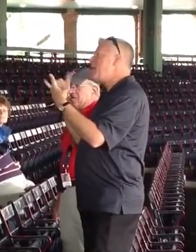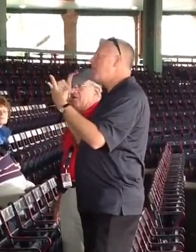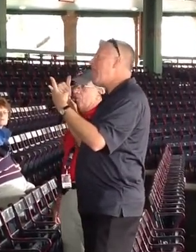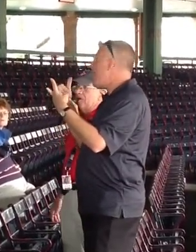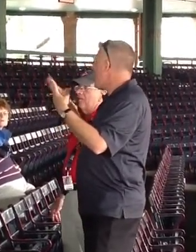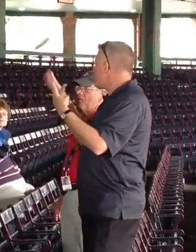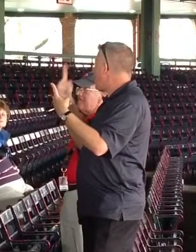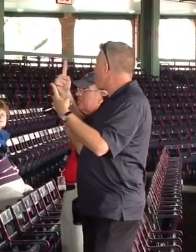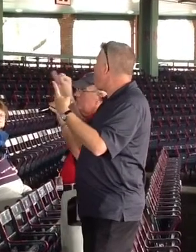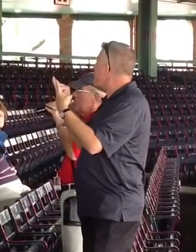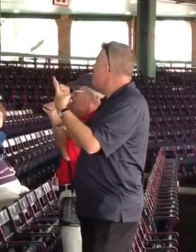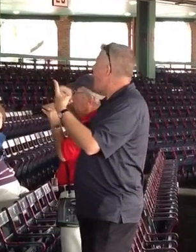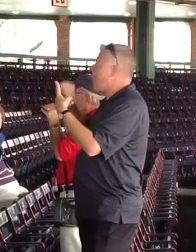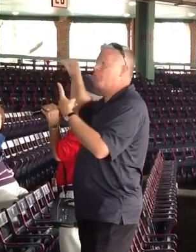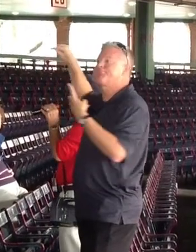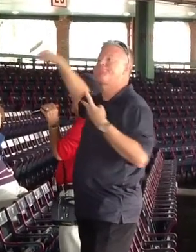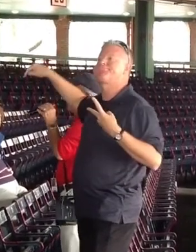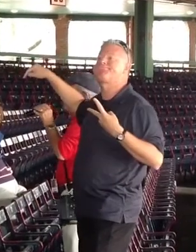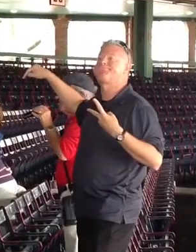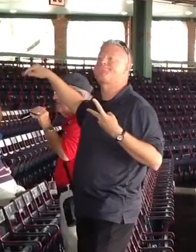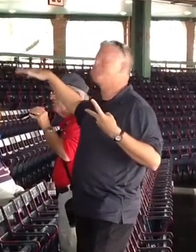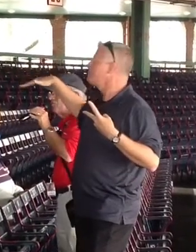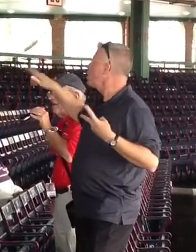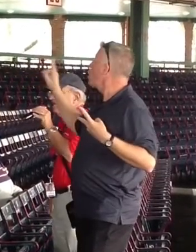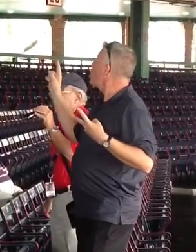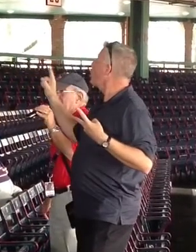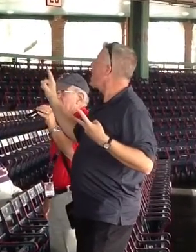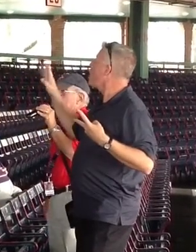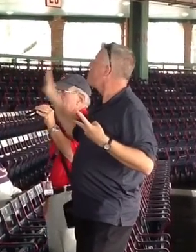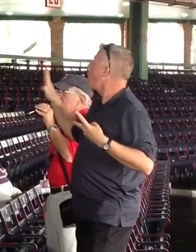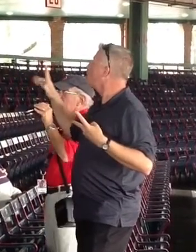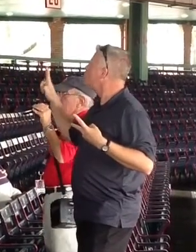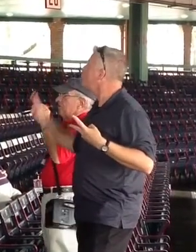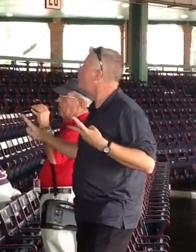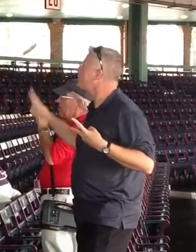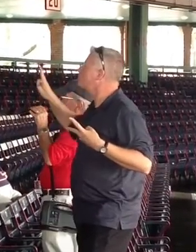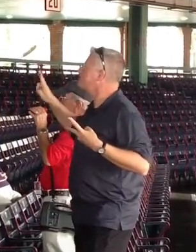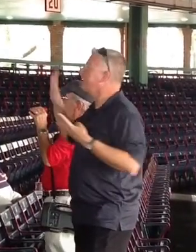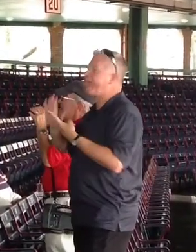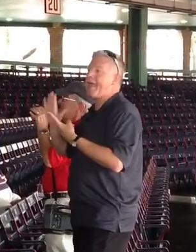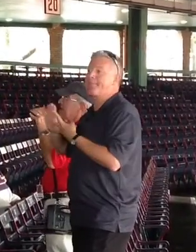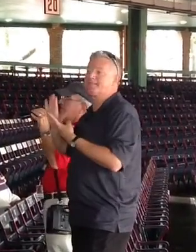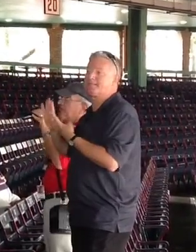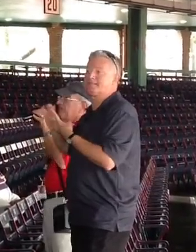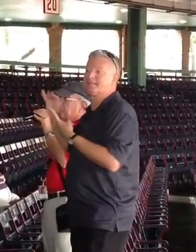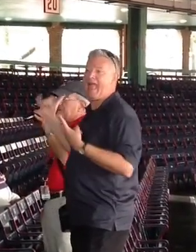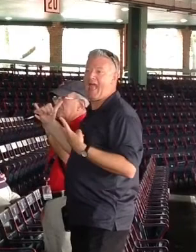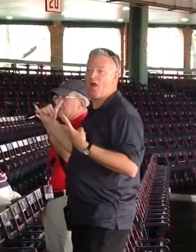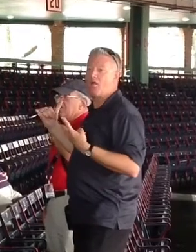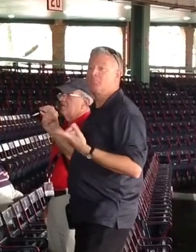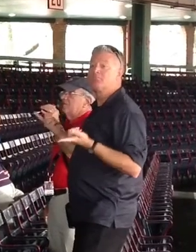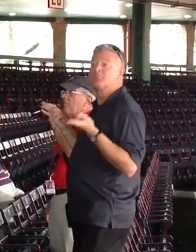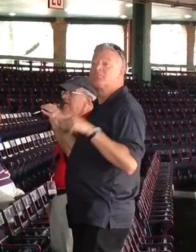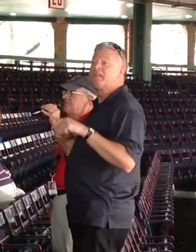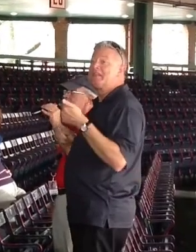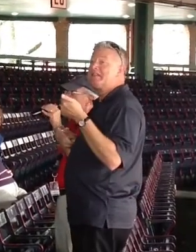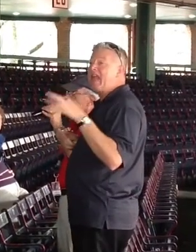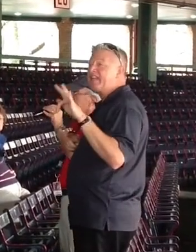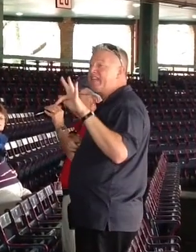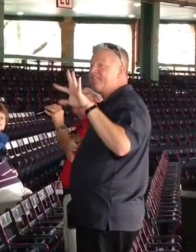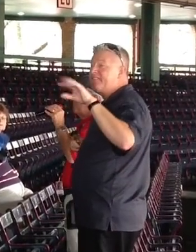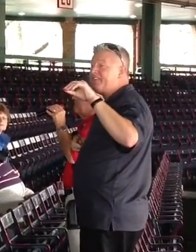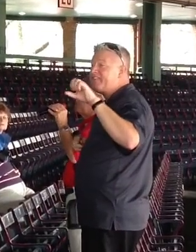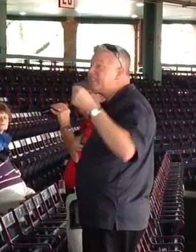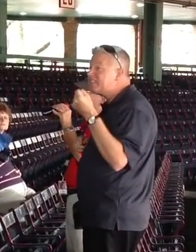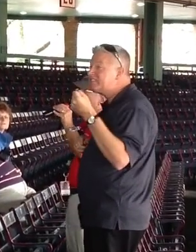here, where the Boston University campus is right now. But in the early 1950s, the Boston